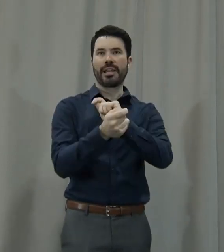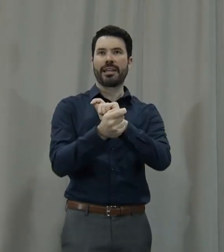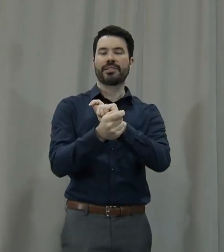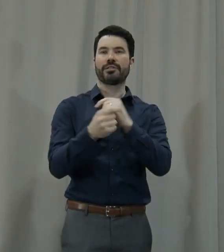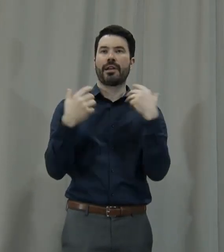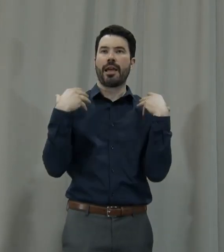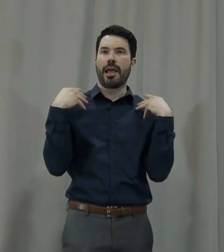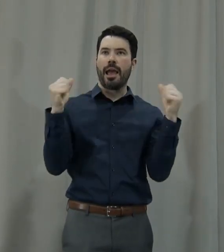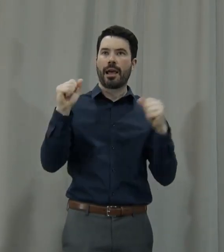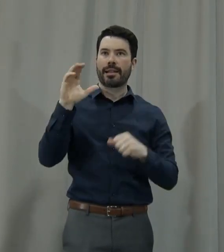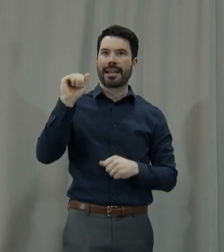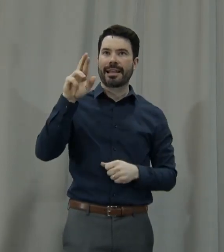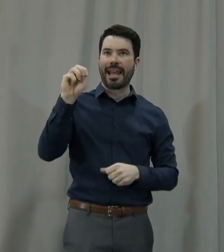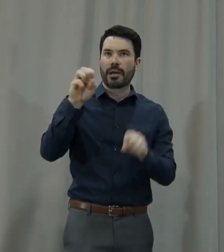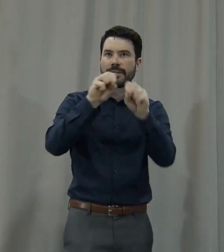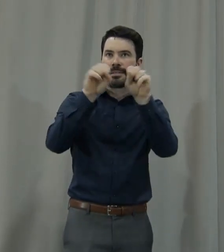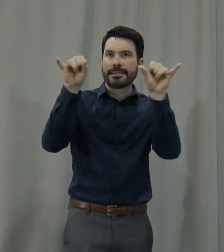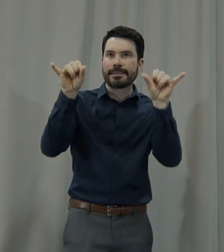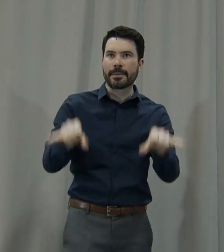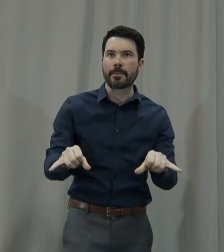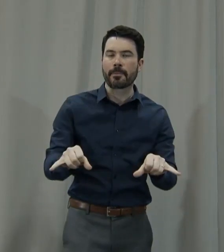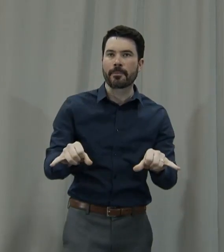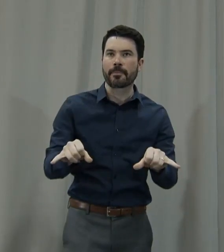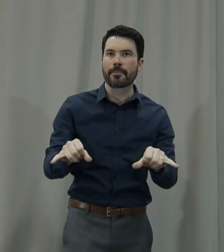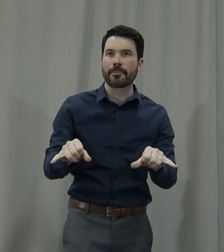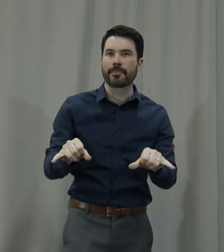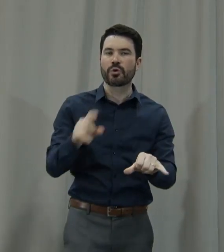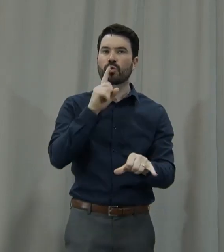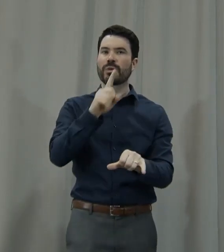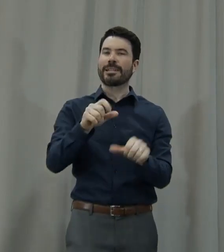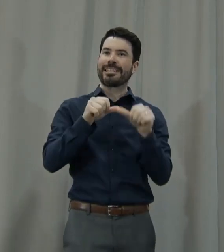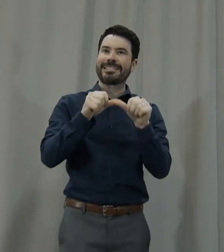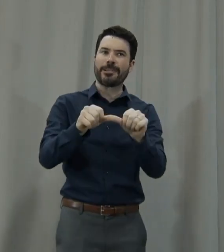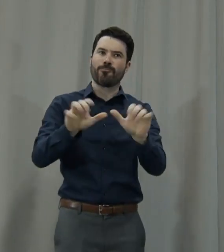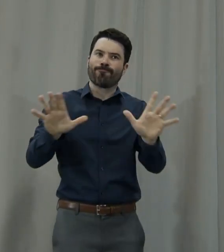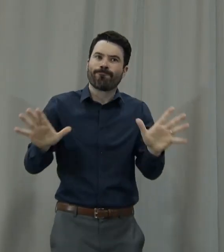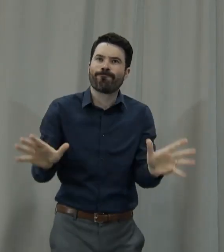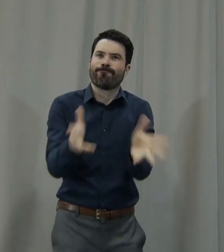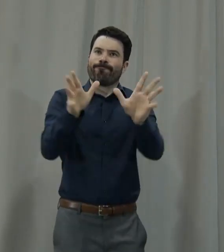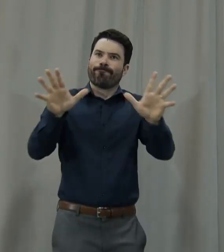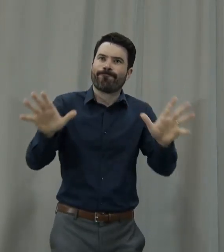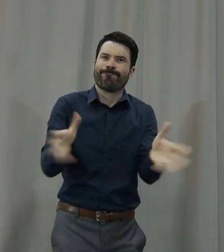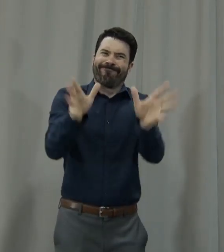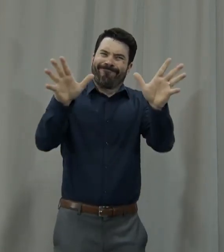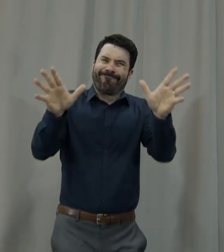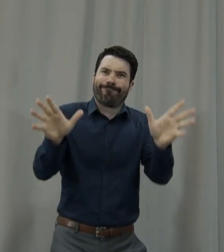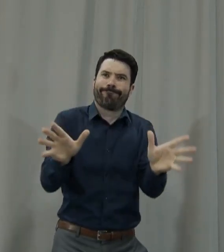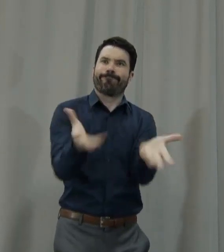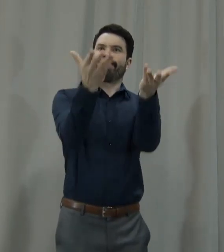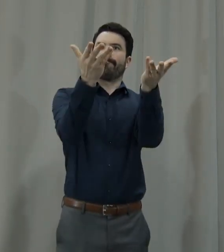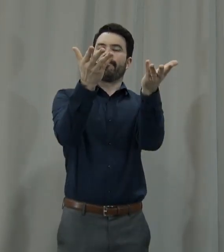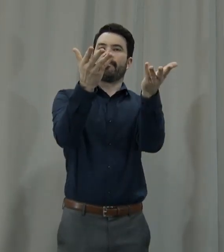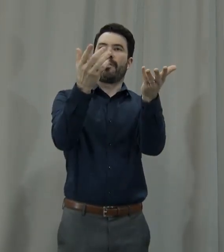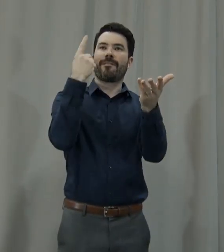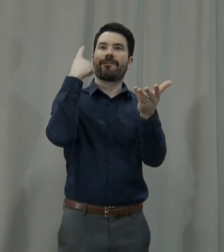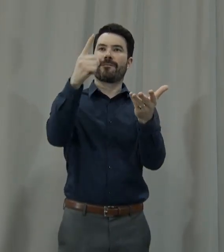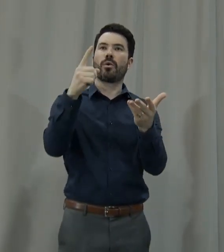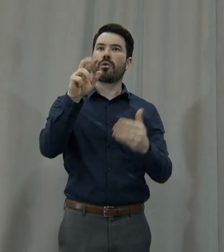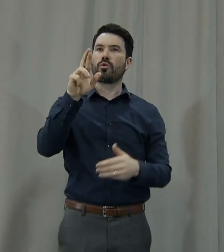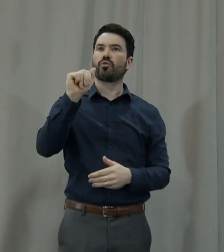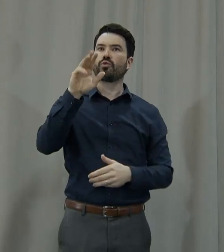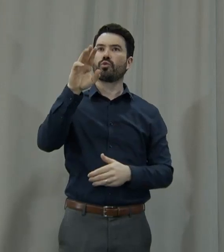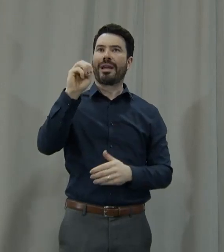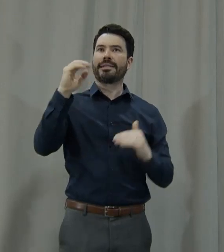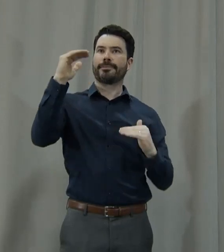healthcare and to drive initiatives that would continue the work of closing racial disparities.